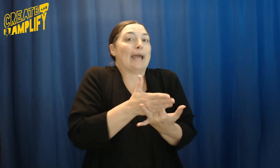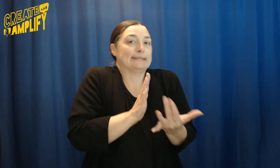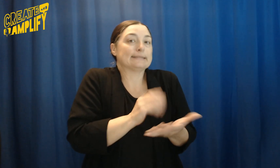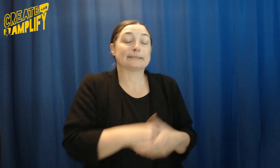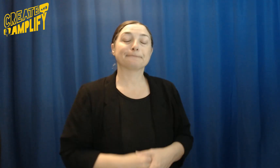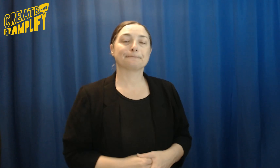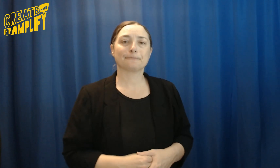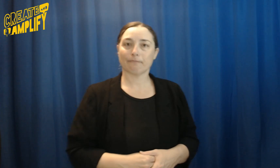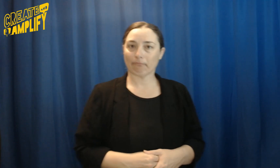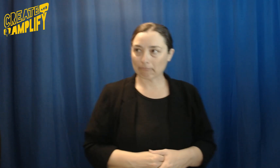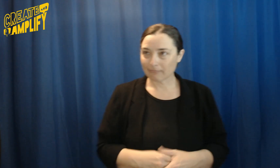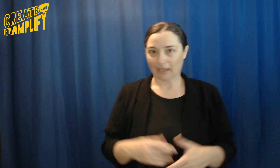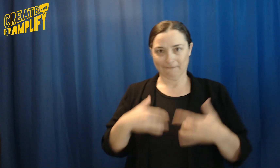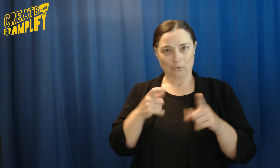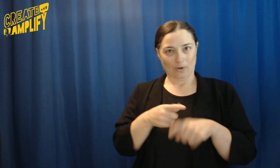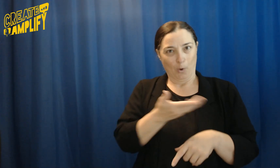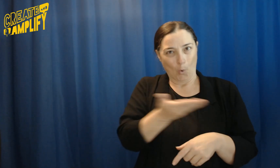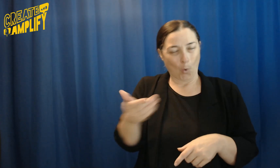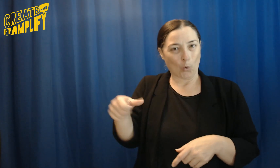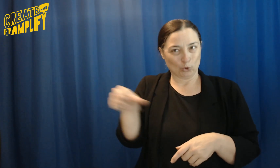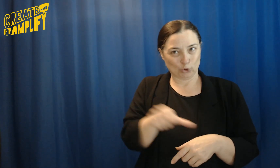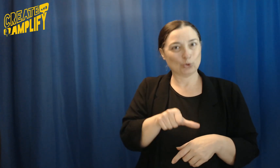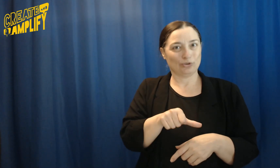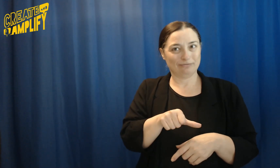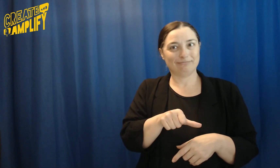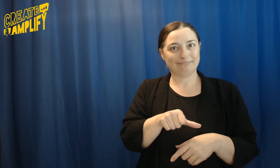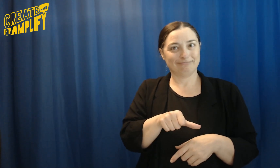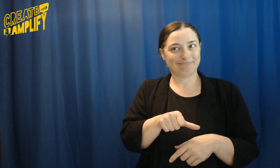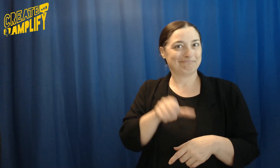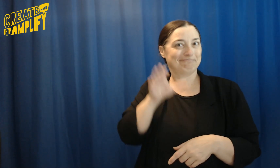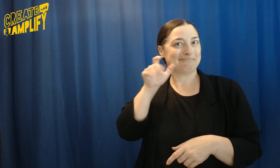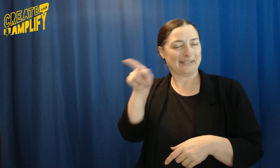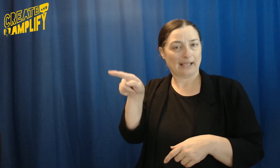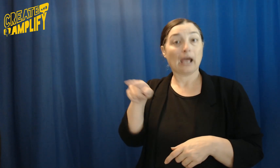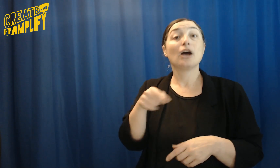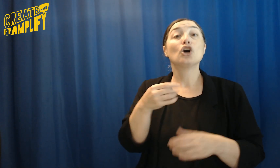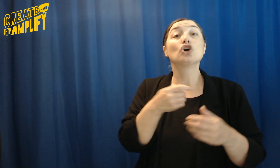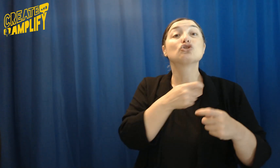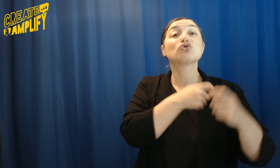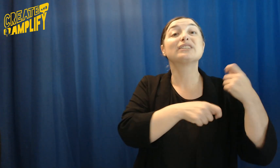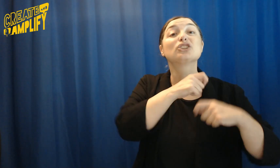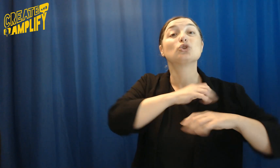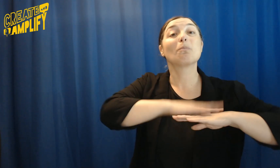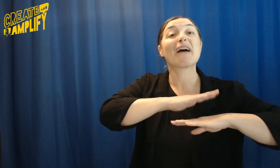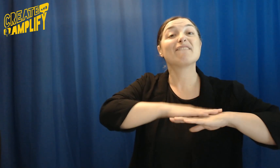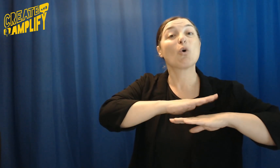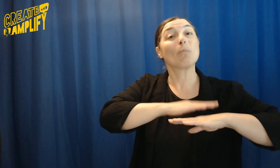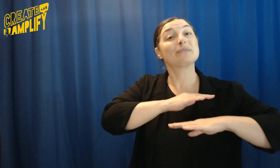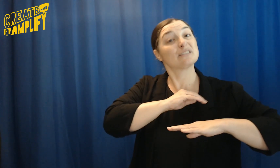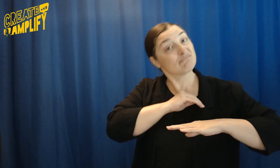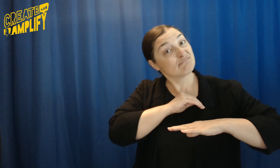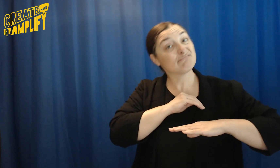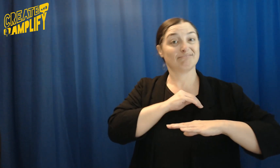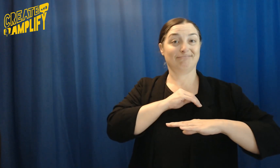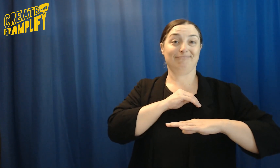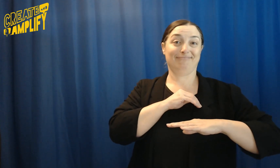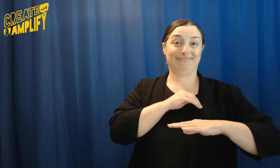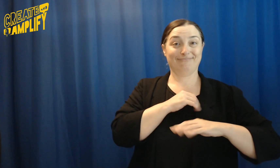feel like everyone should go and listen to it and make the traditional platforms regret their decision not to take it.